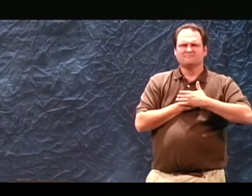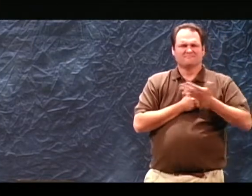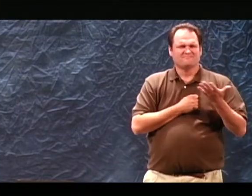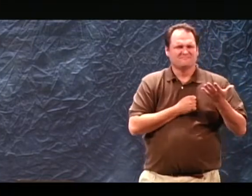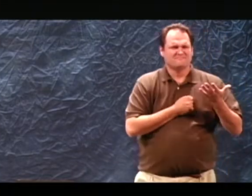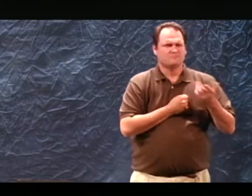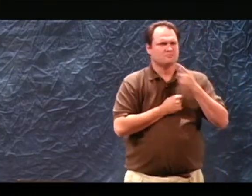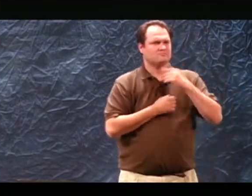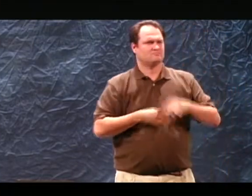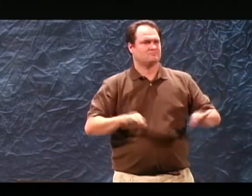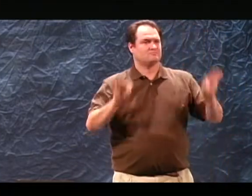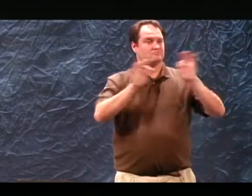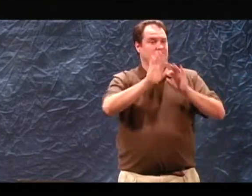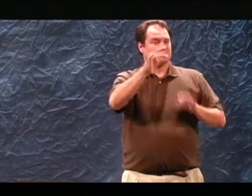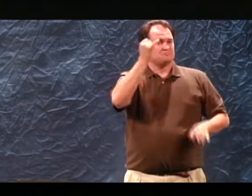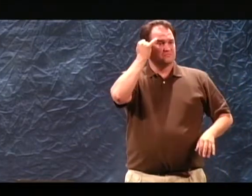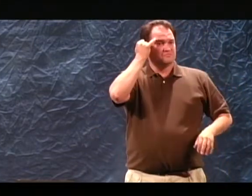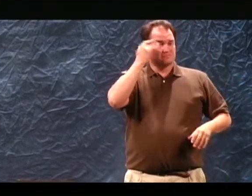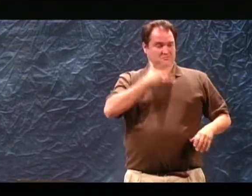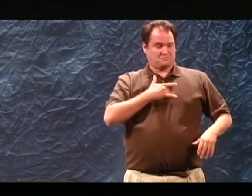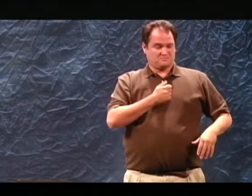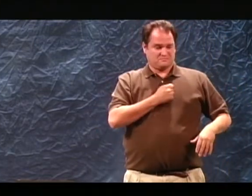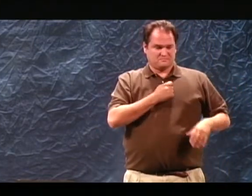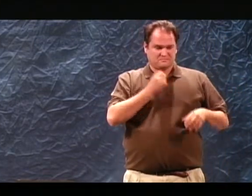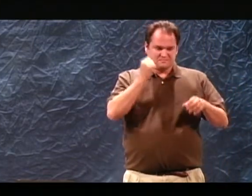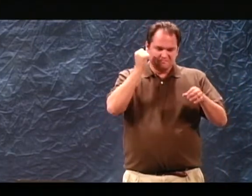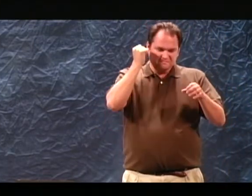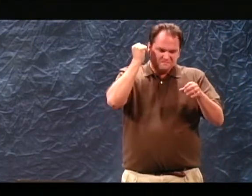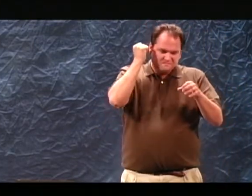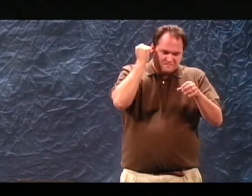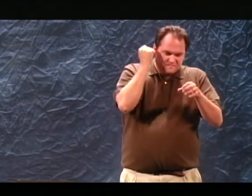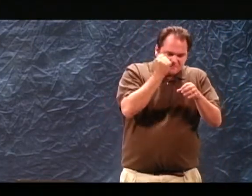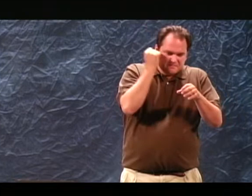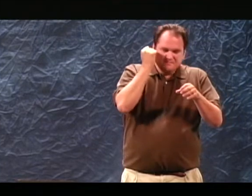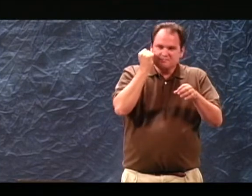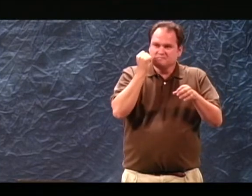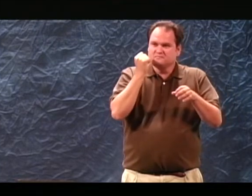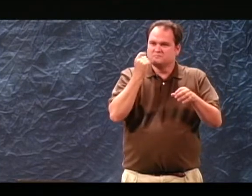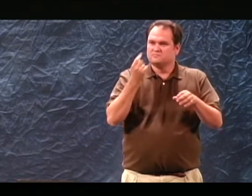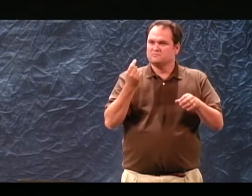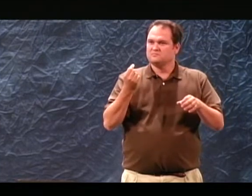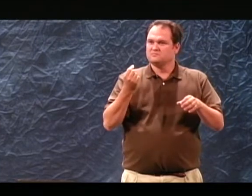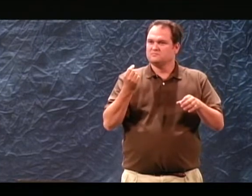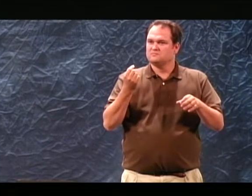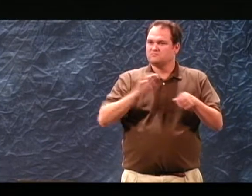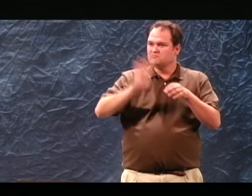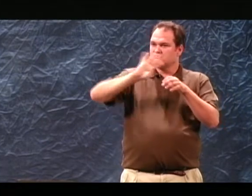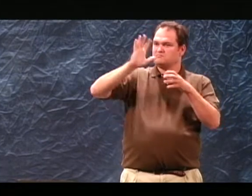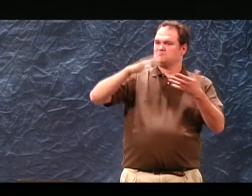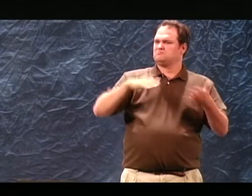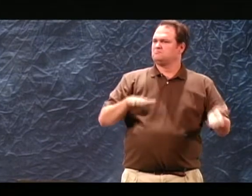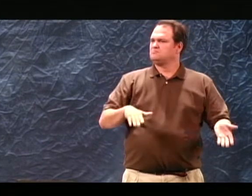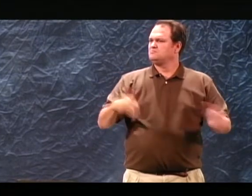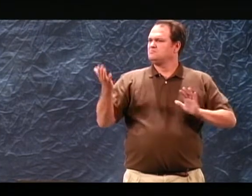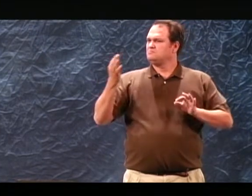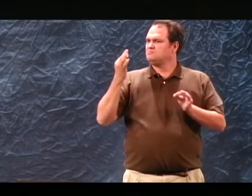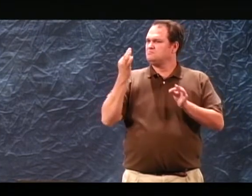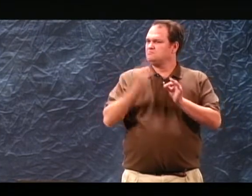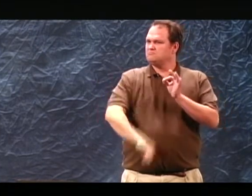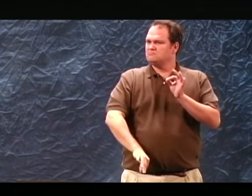and it would seem to us that those weaker parts of the body are less important the heart's a weak organ